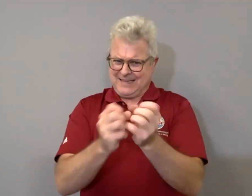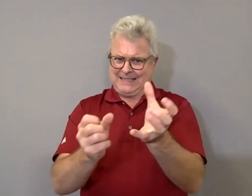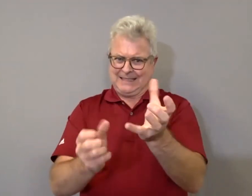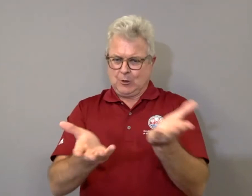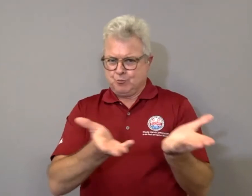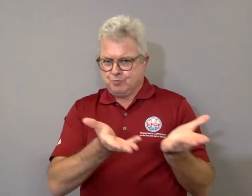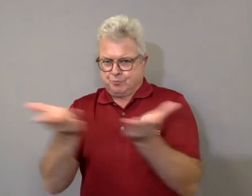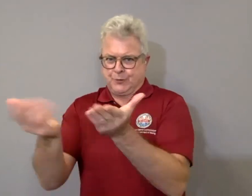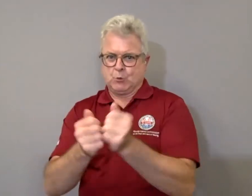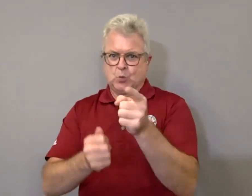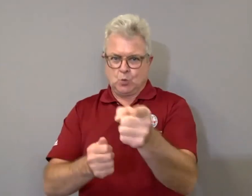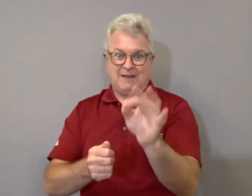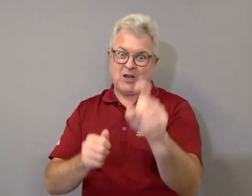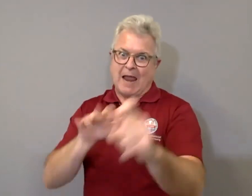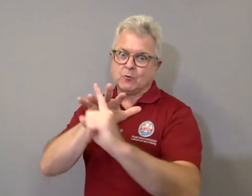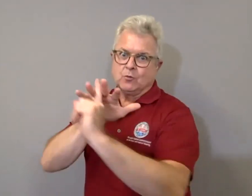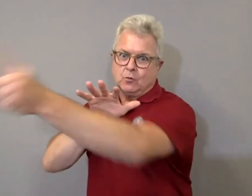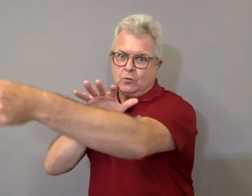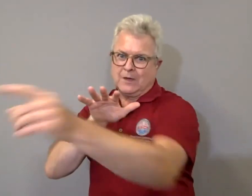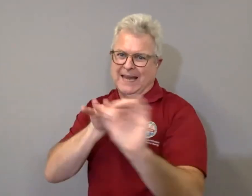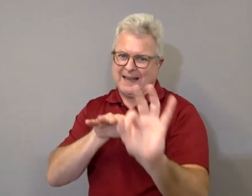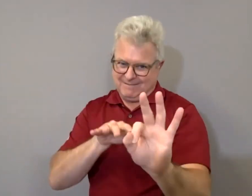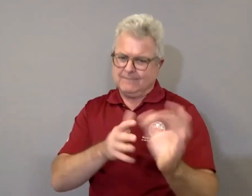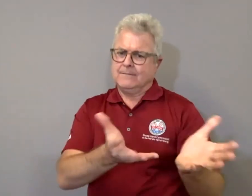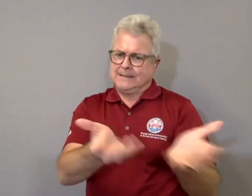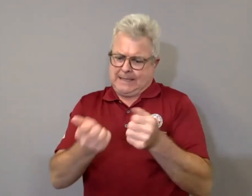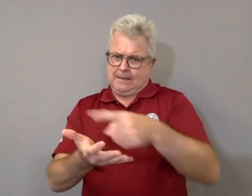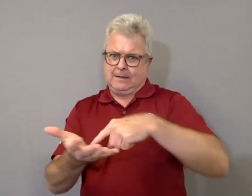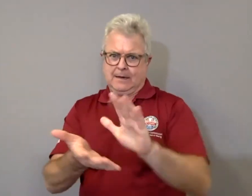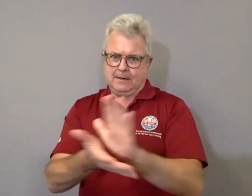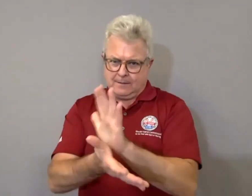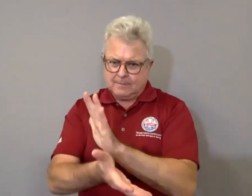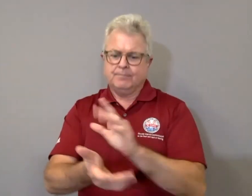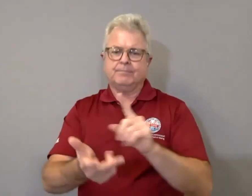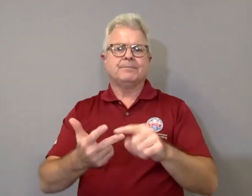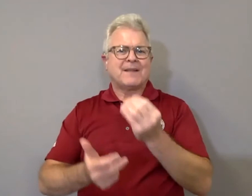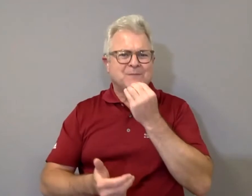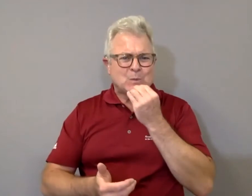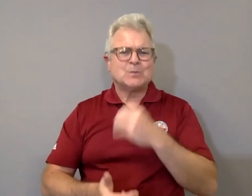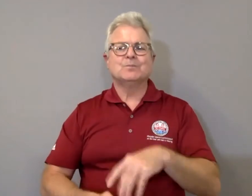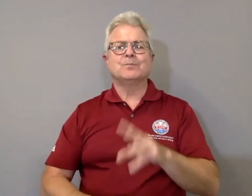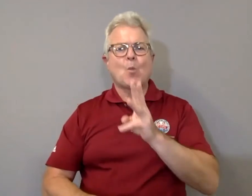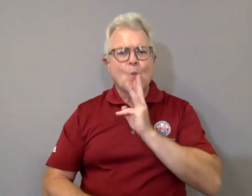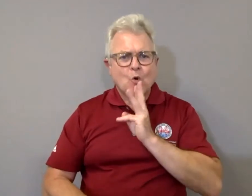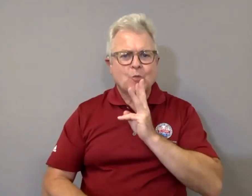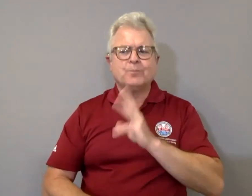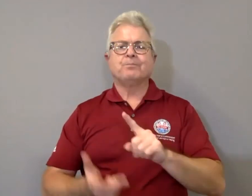Any of those information, please bring with you in case you need to evacuate. Take those emergency